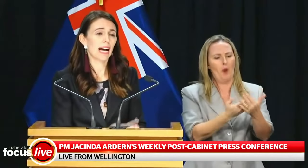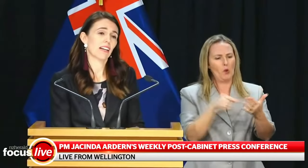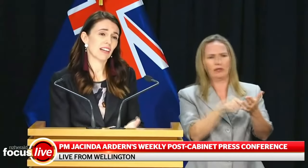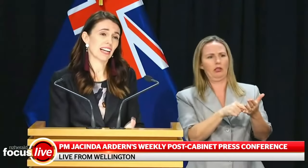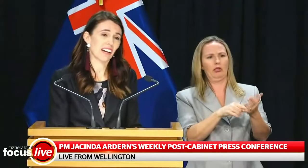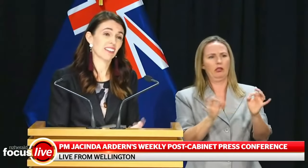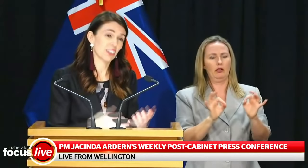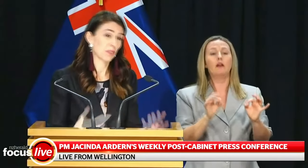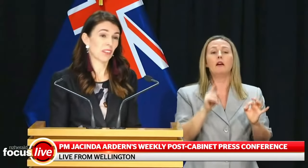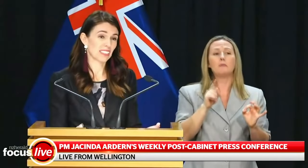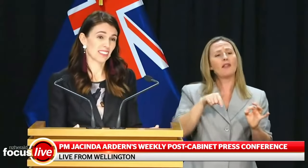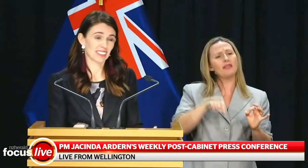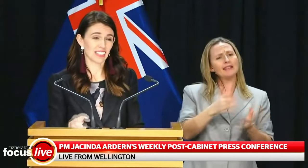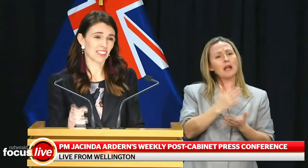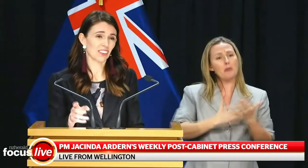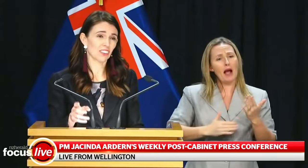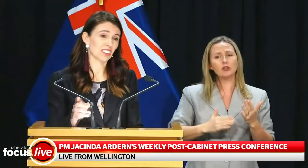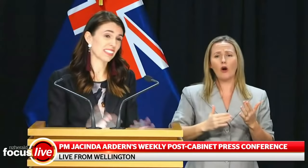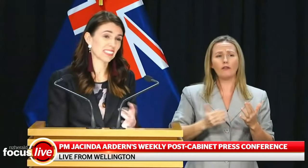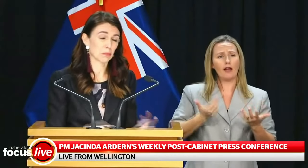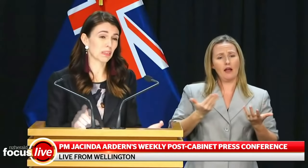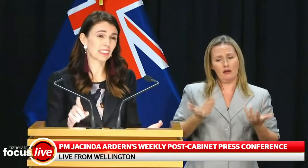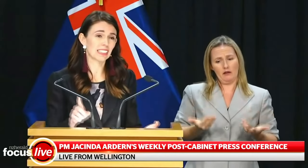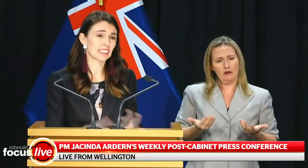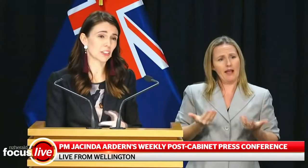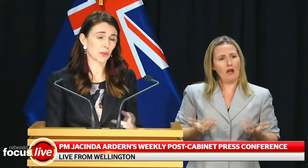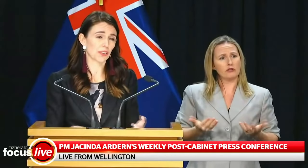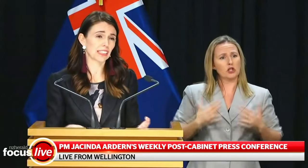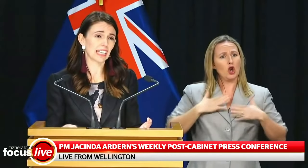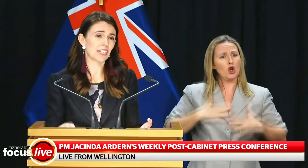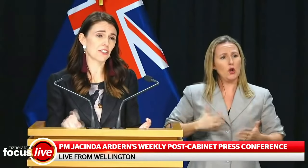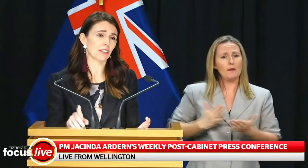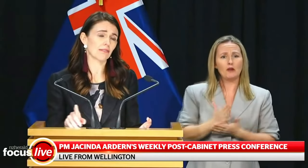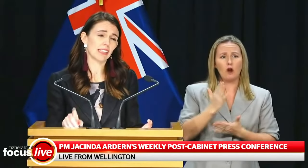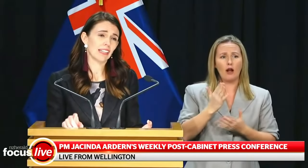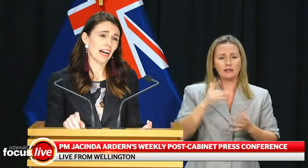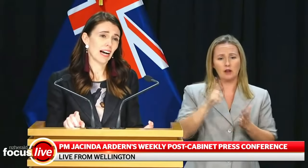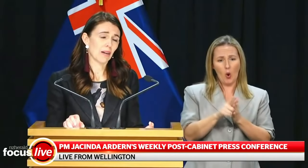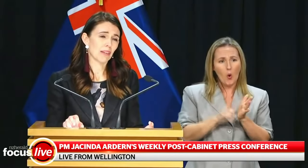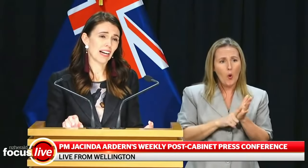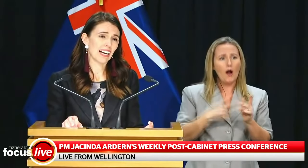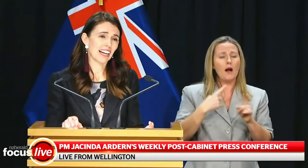is part of our current human rights legislation alongside disability, sexual orientation,